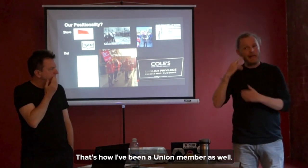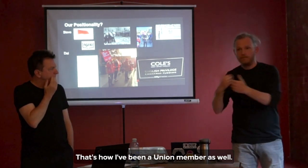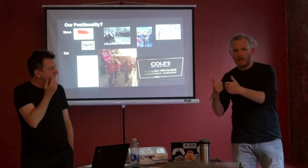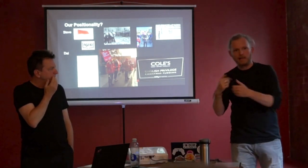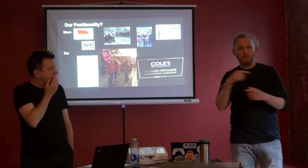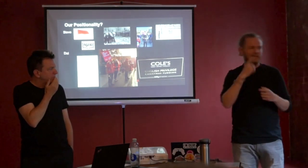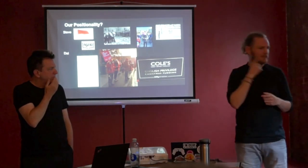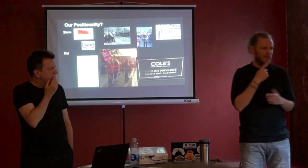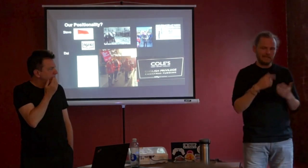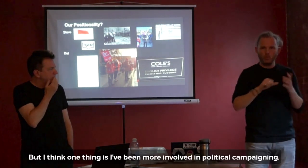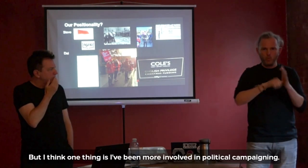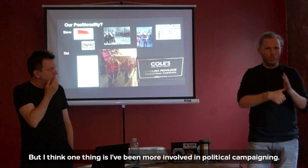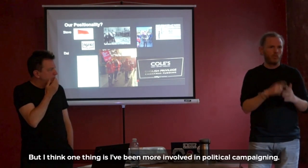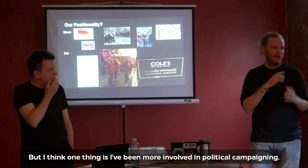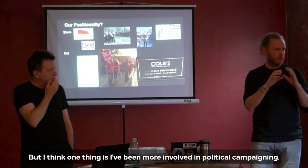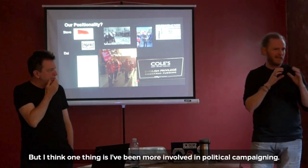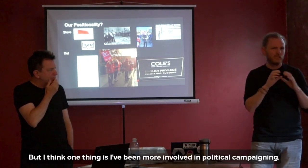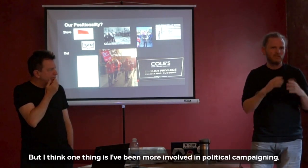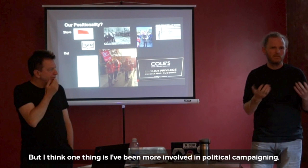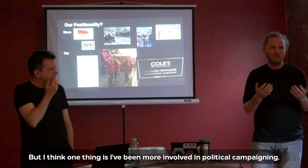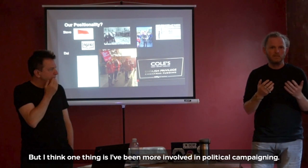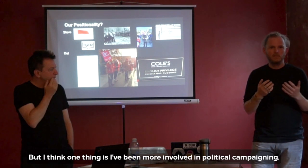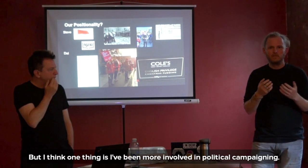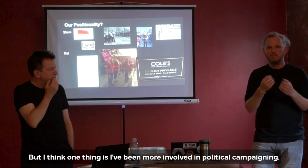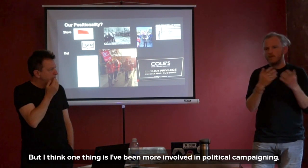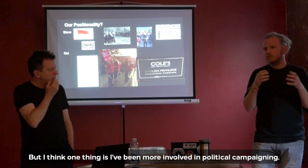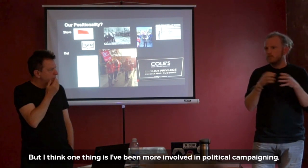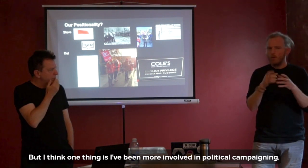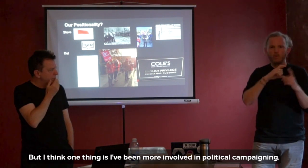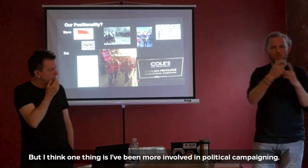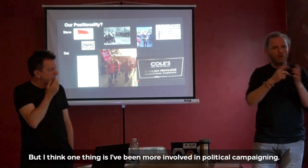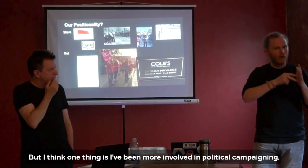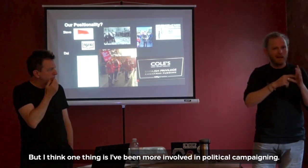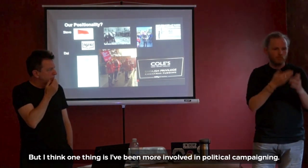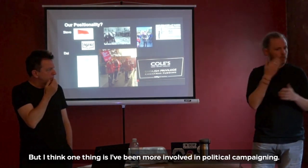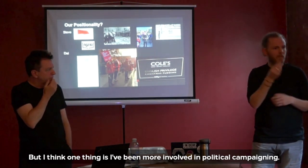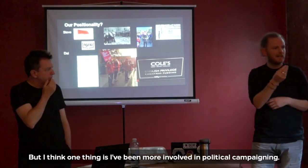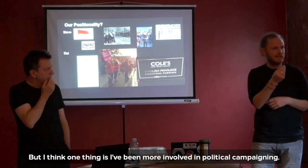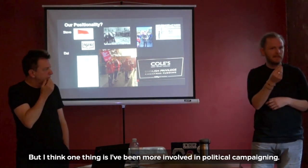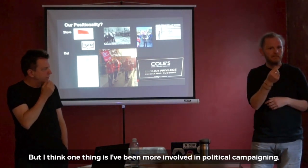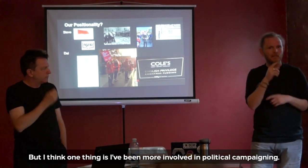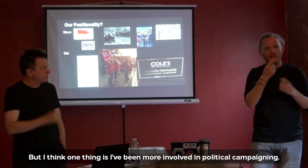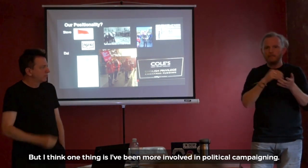well. But I think one thing is I've been more involved in